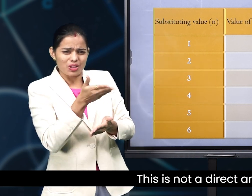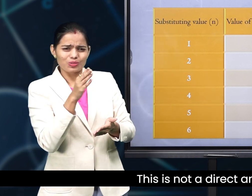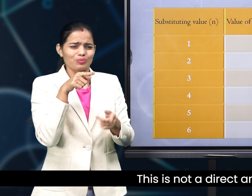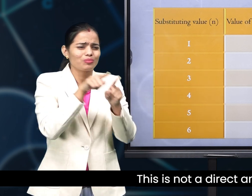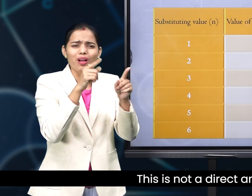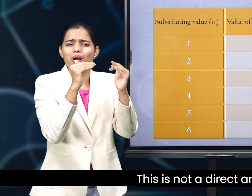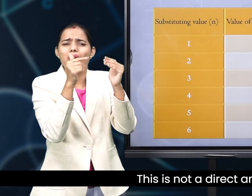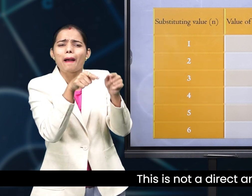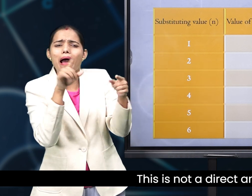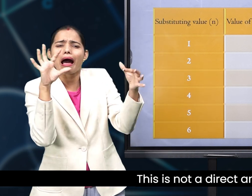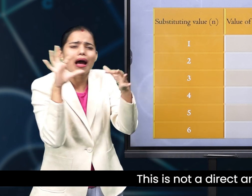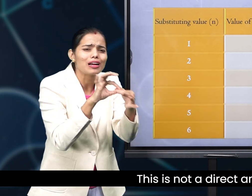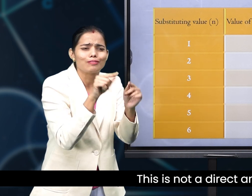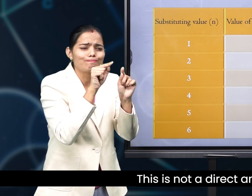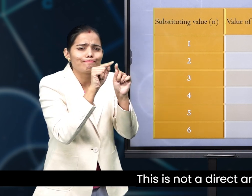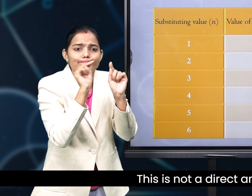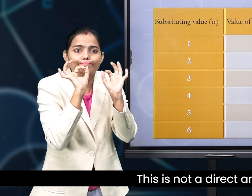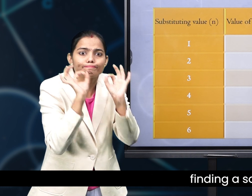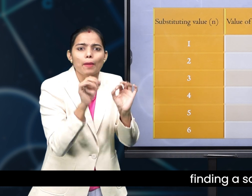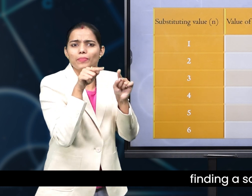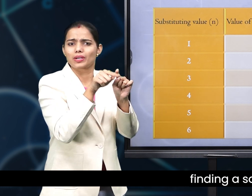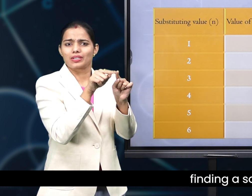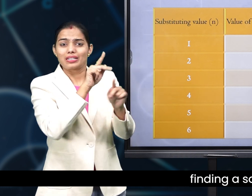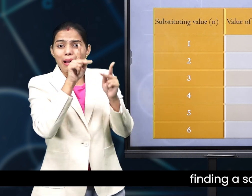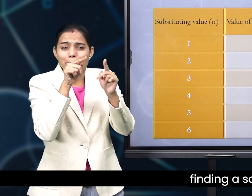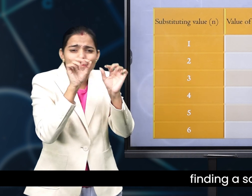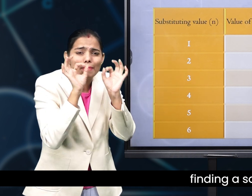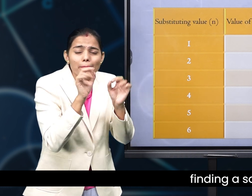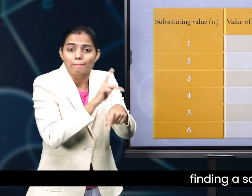This is not a direct and practical way finding a solution.